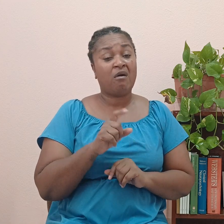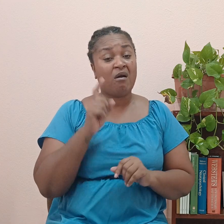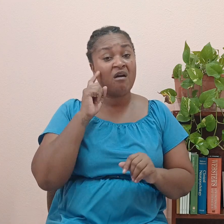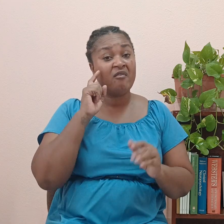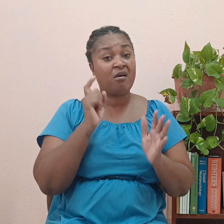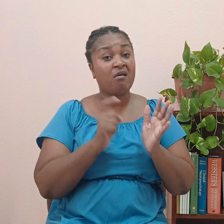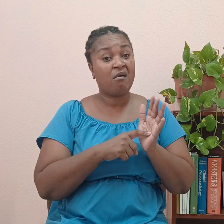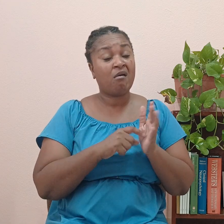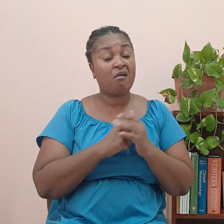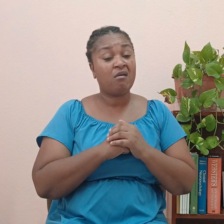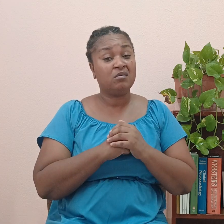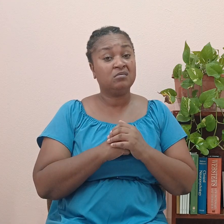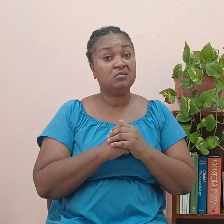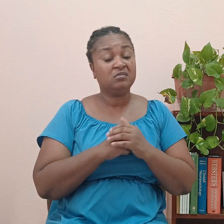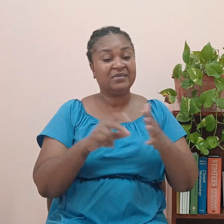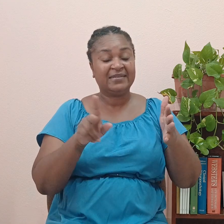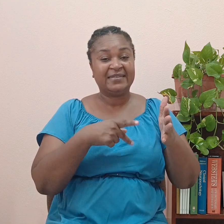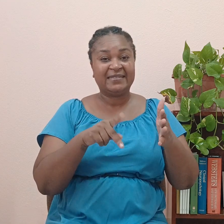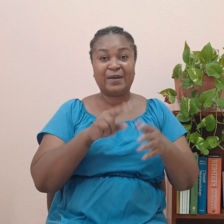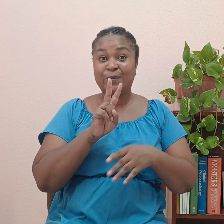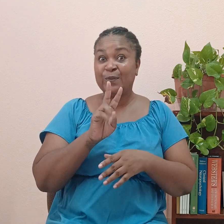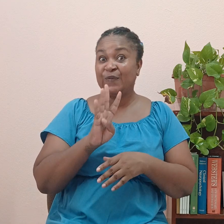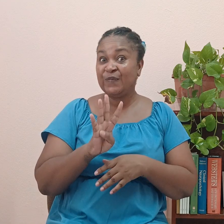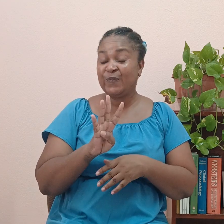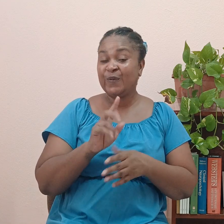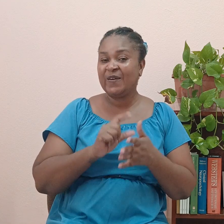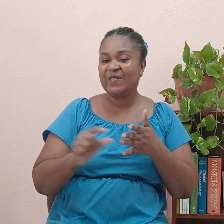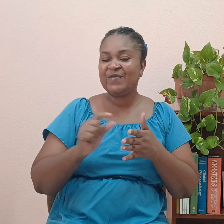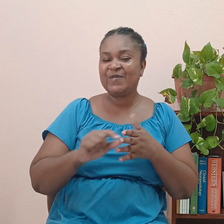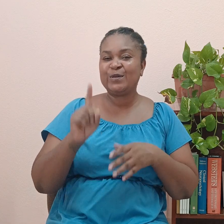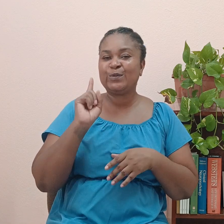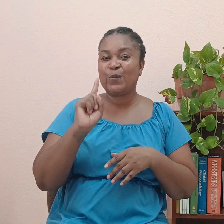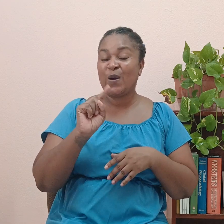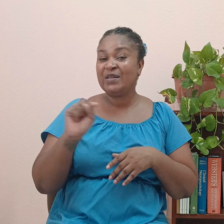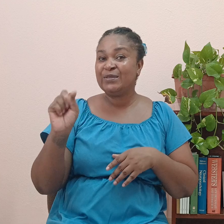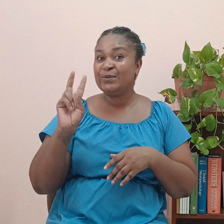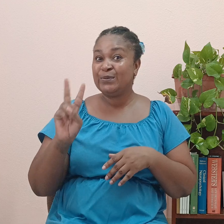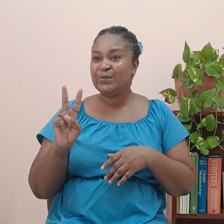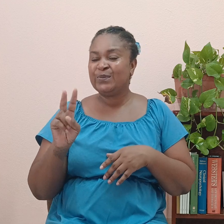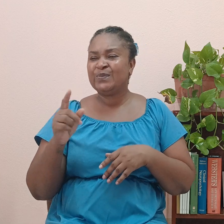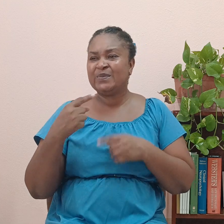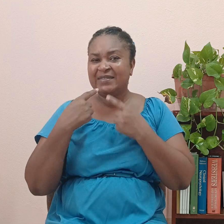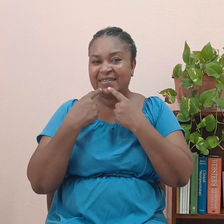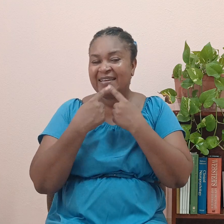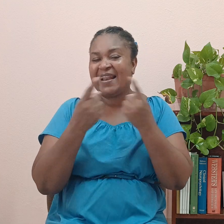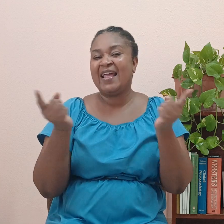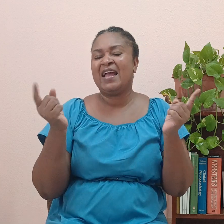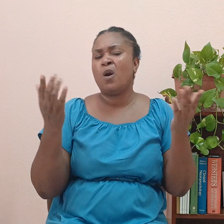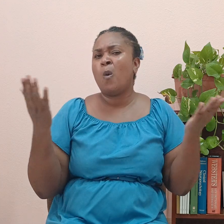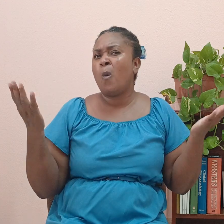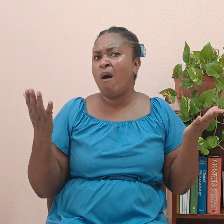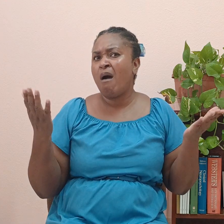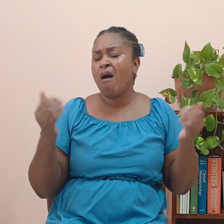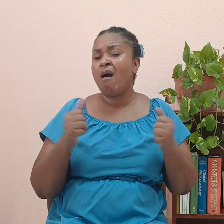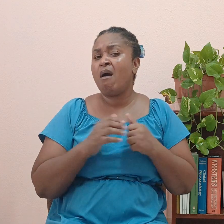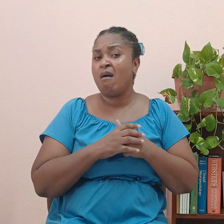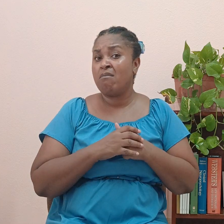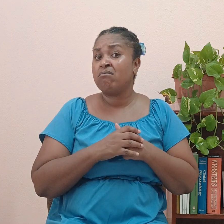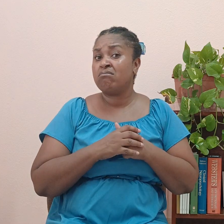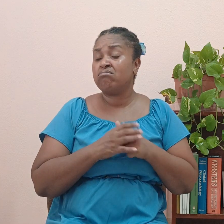Psalm 24, verses 1 to 2 declares, 1. The